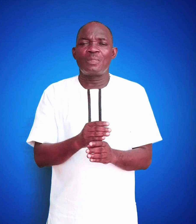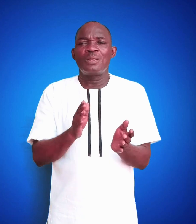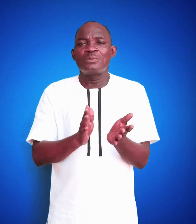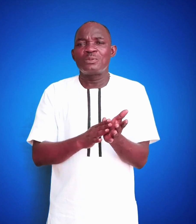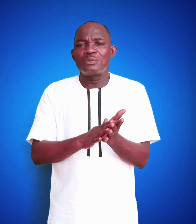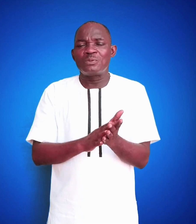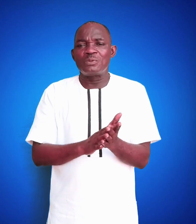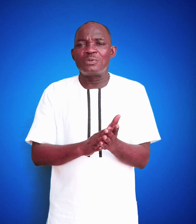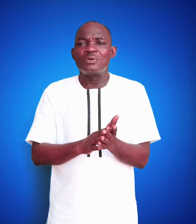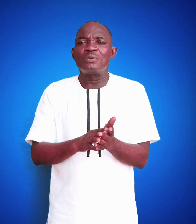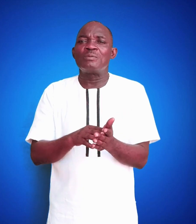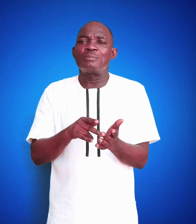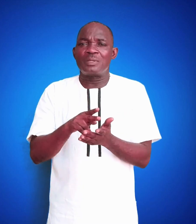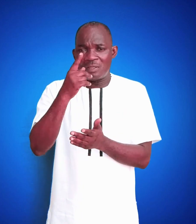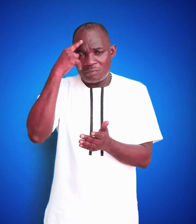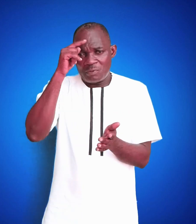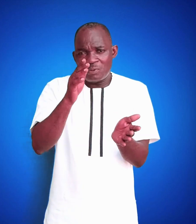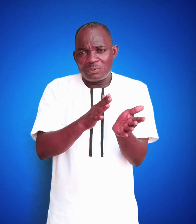school supplies,